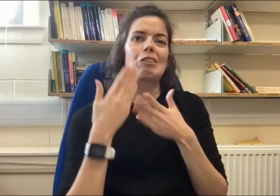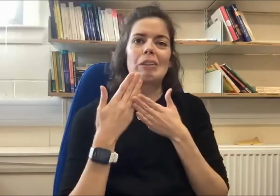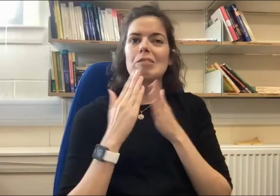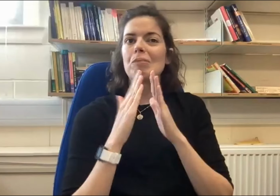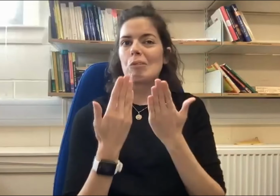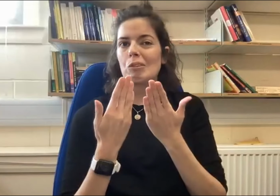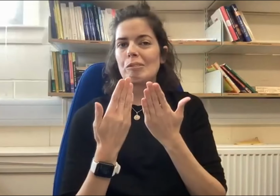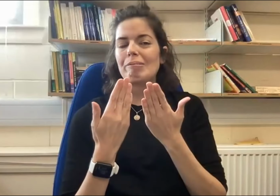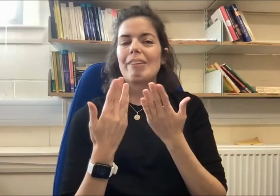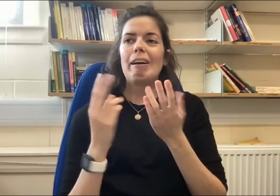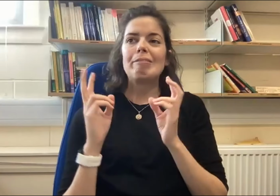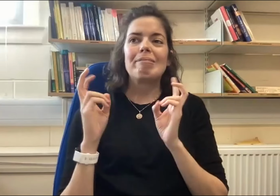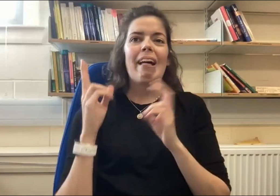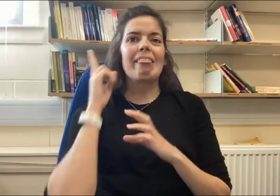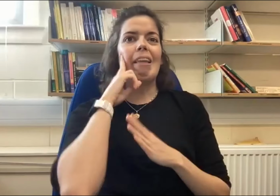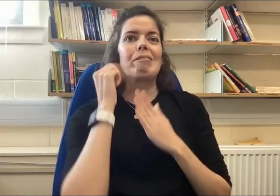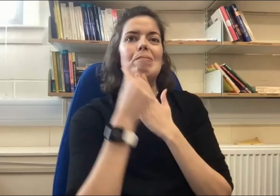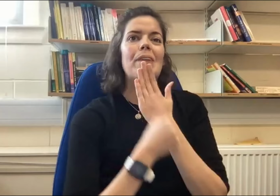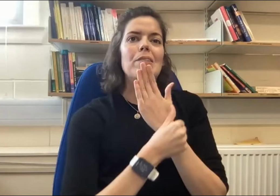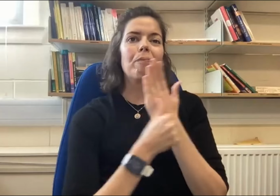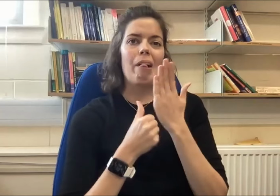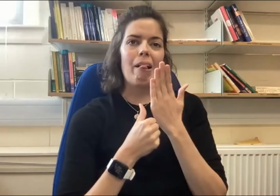you know, there's a very famous book